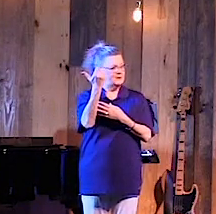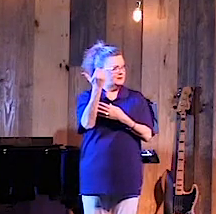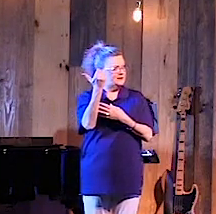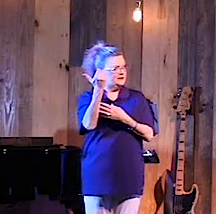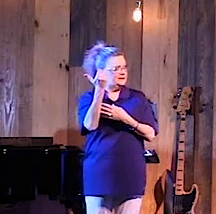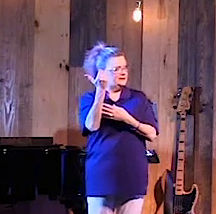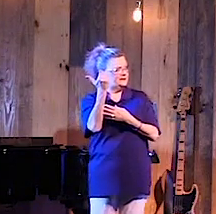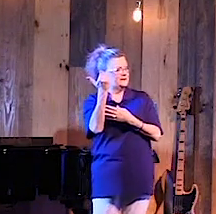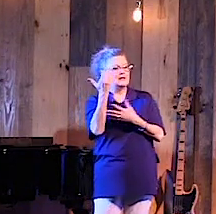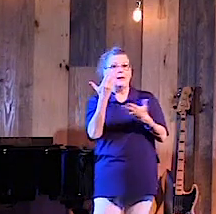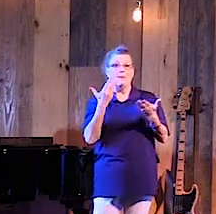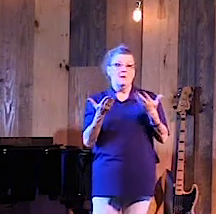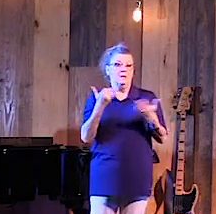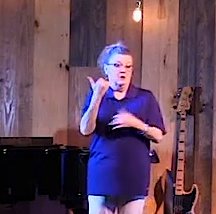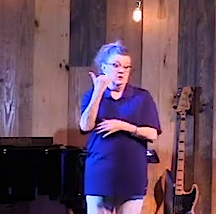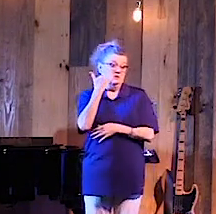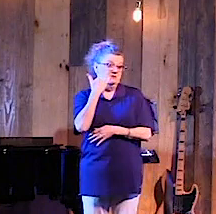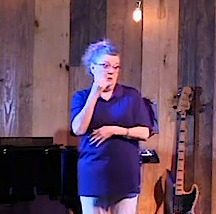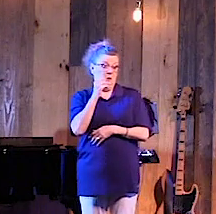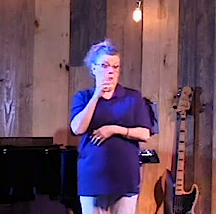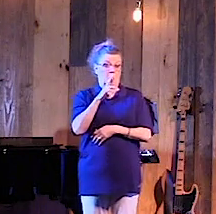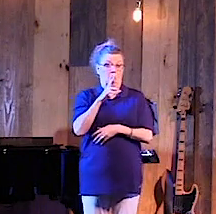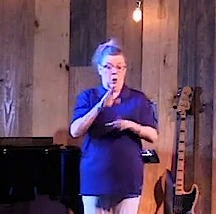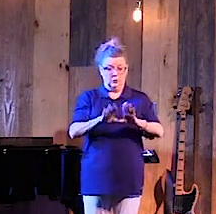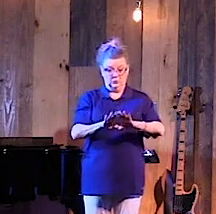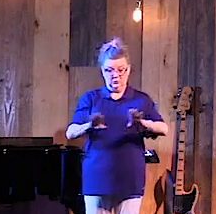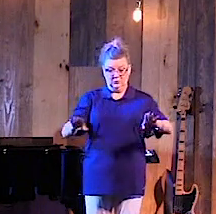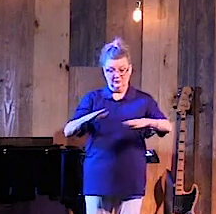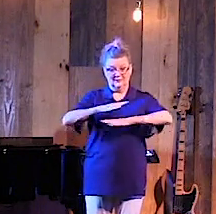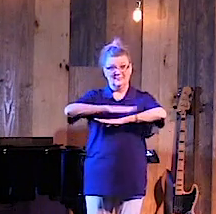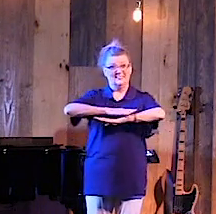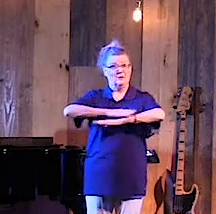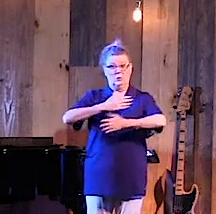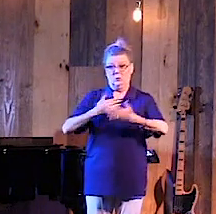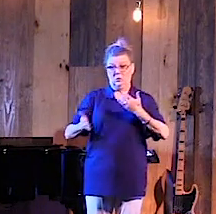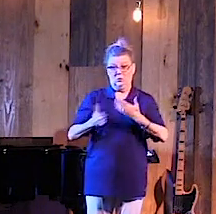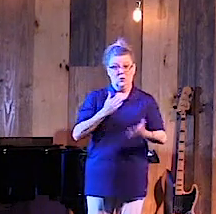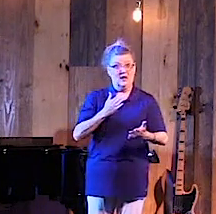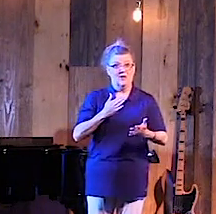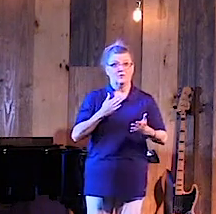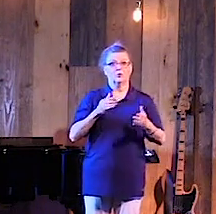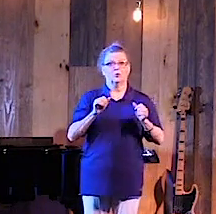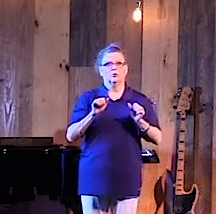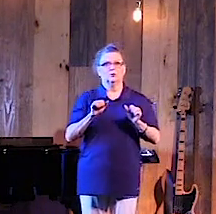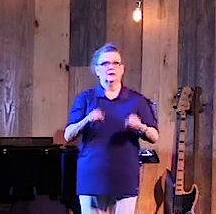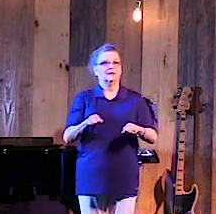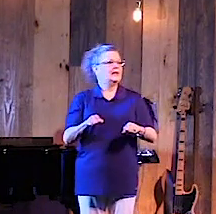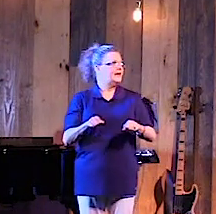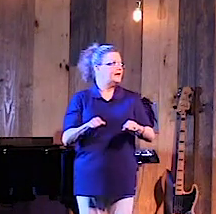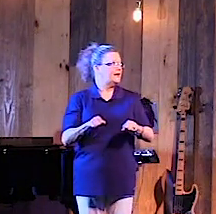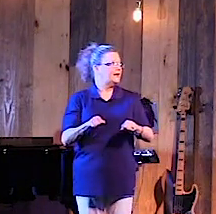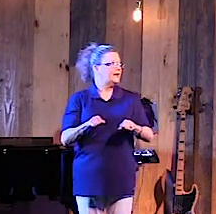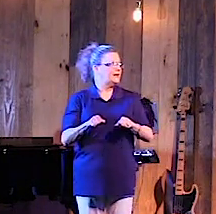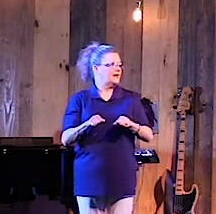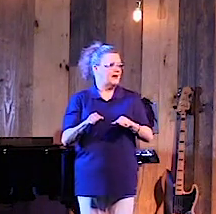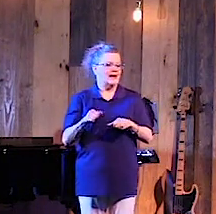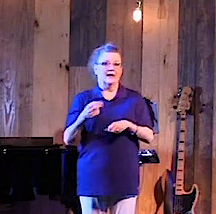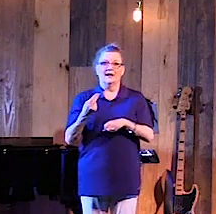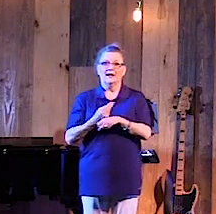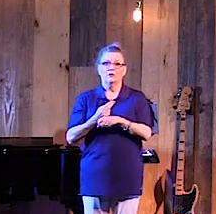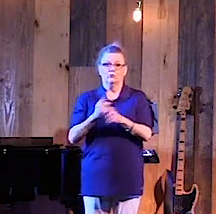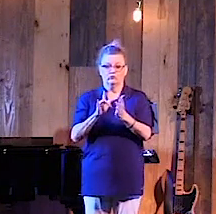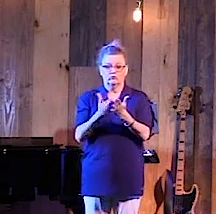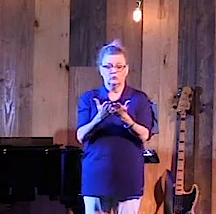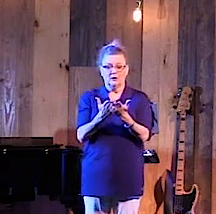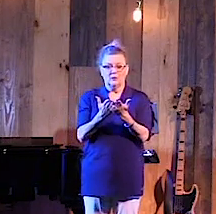your phone, maybe on your living room stand there, or whatever it would be, maybe you can break out something that you found just lying around. I don't know.